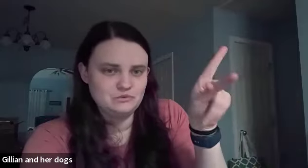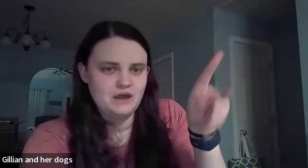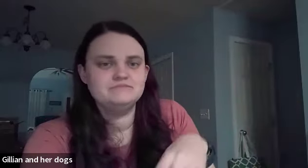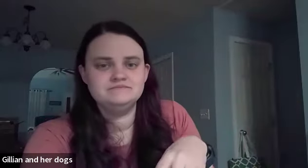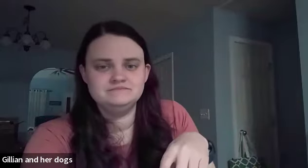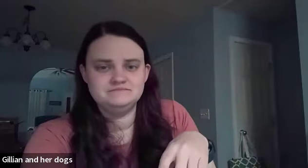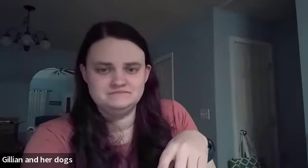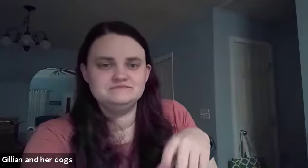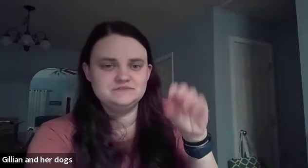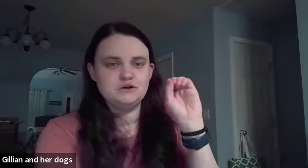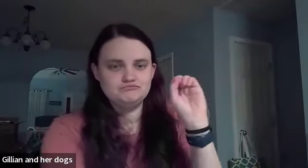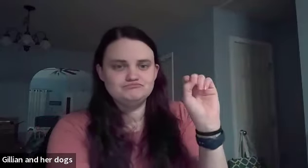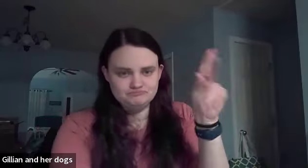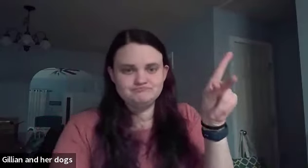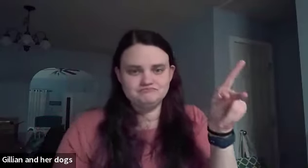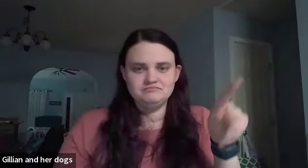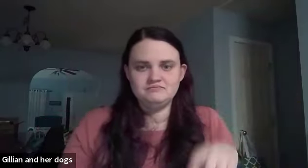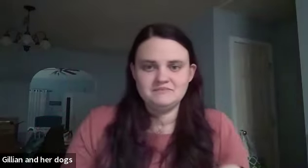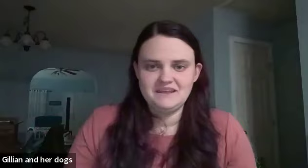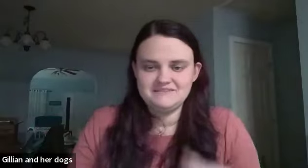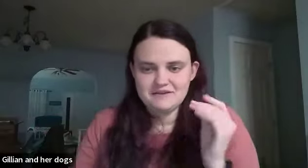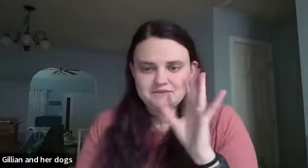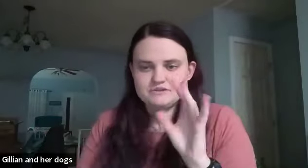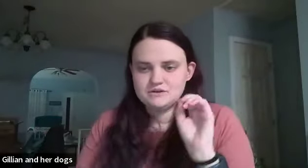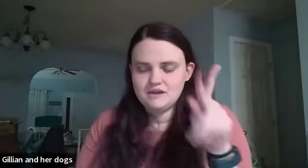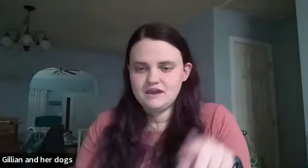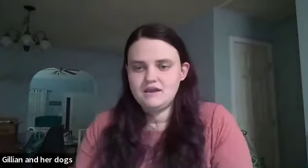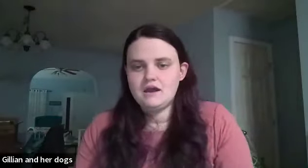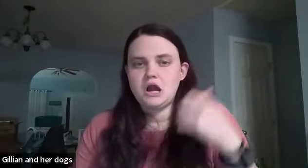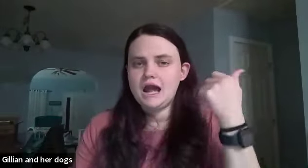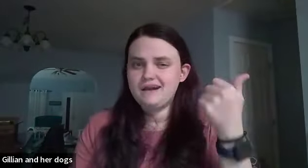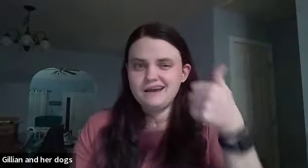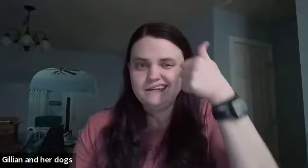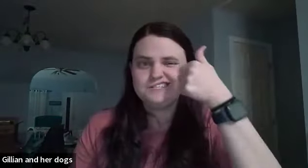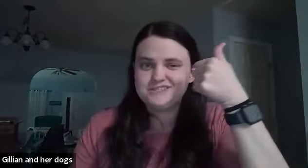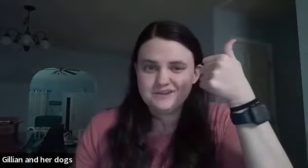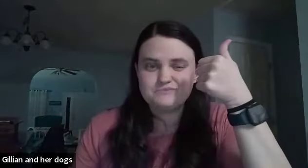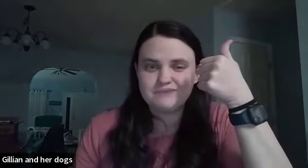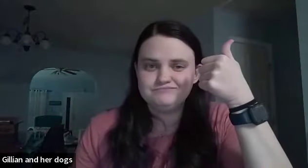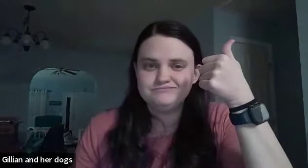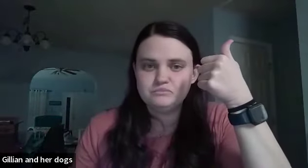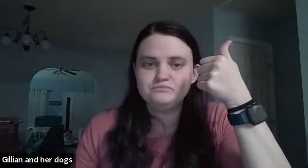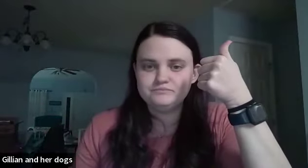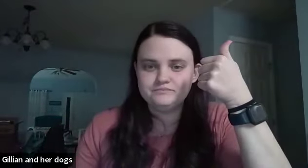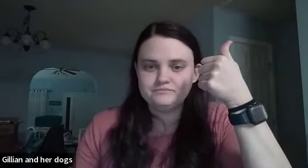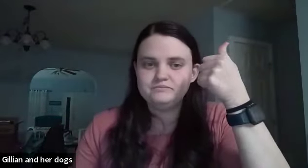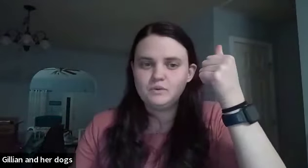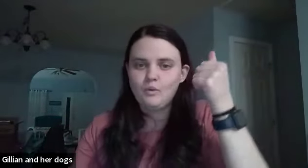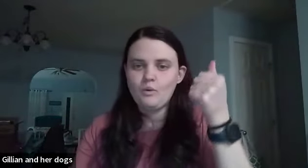Okay. So that one's okay. I got it. It's just a thumbs up. hmm